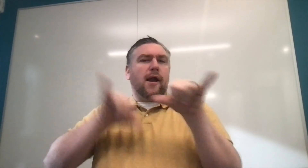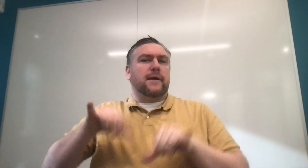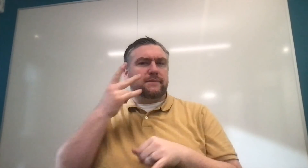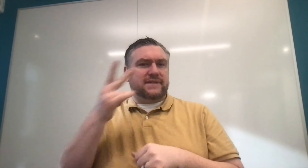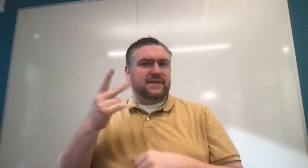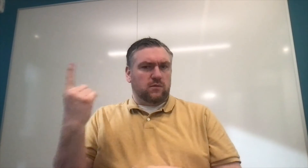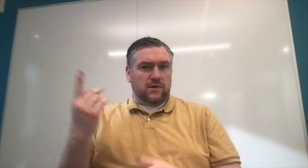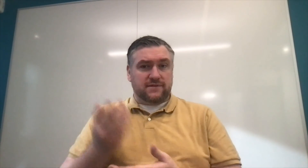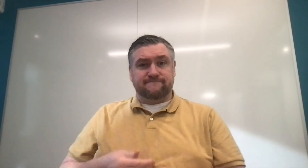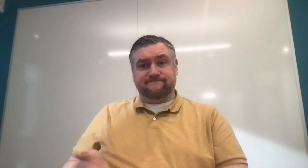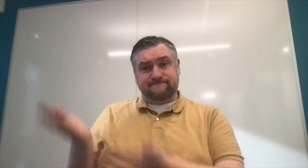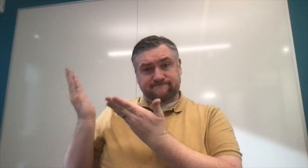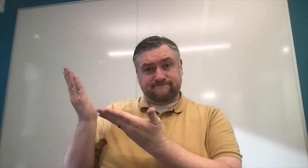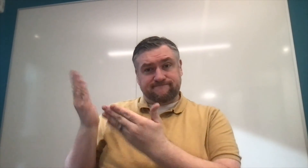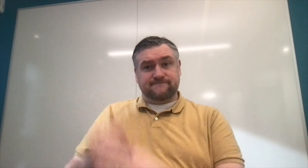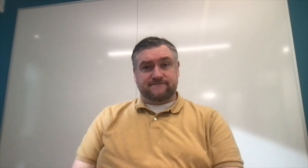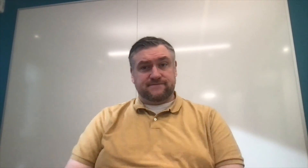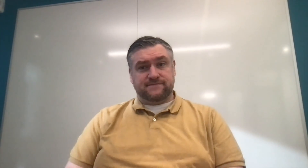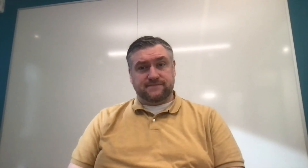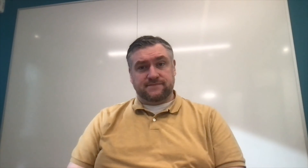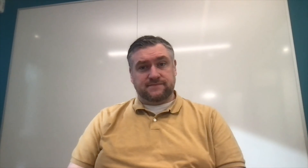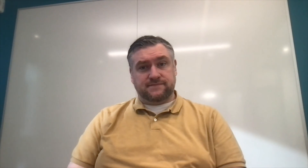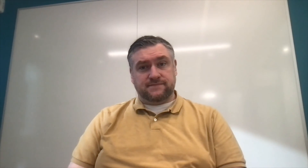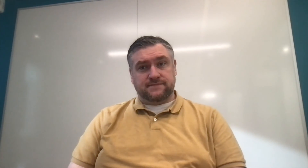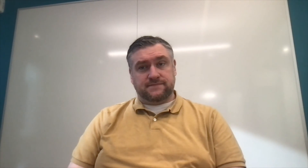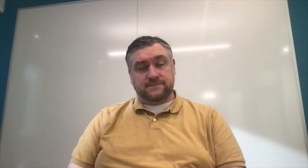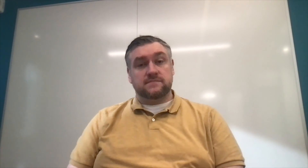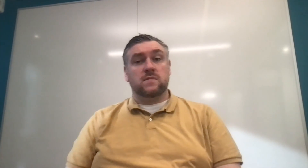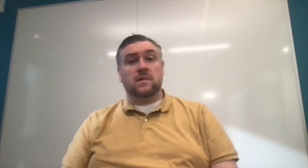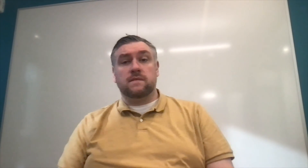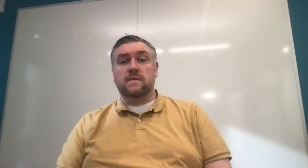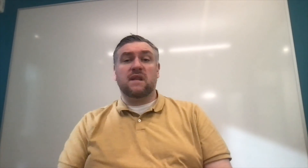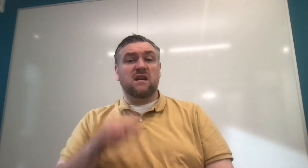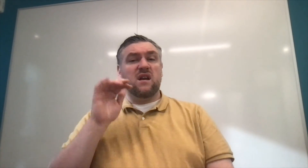So you'll see some common ones on this next slide.